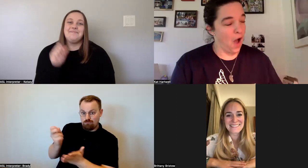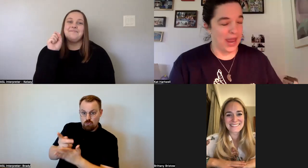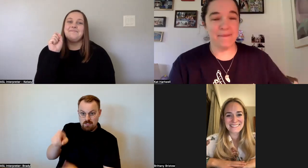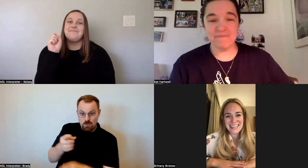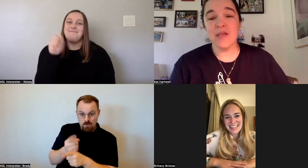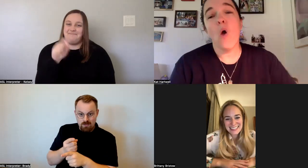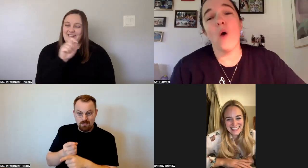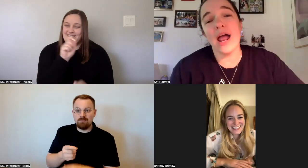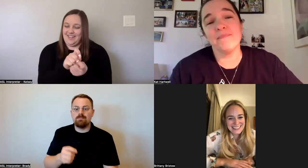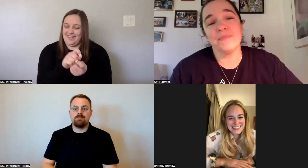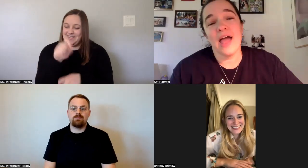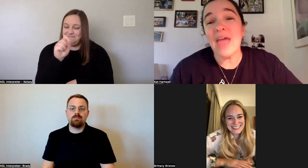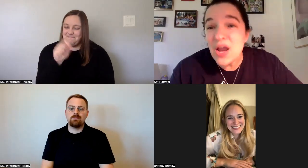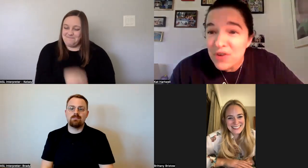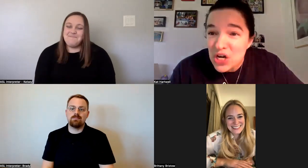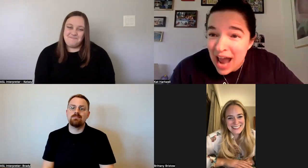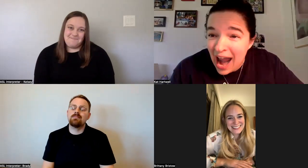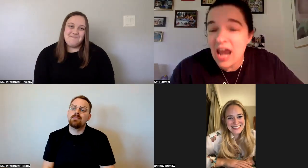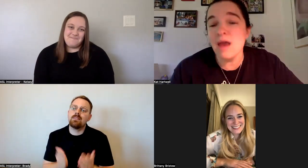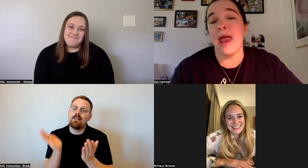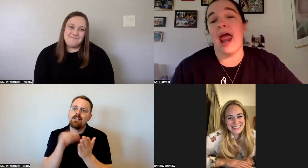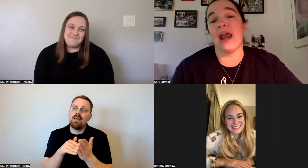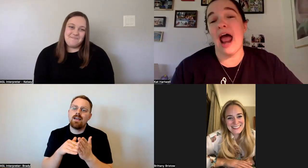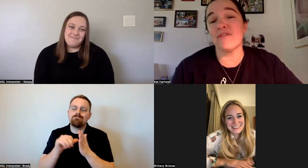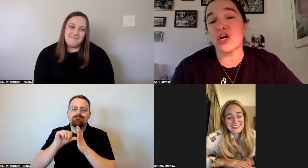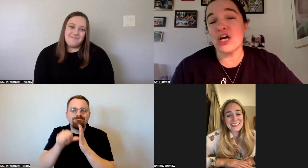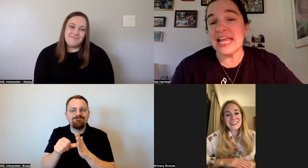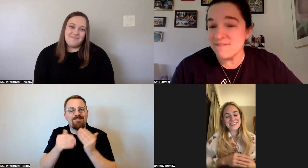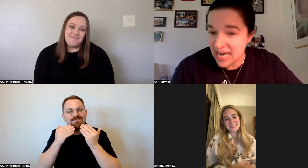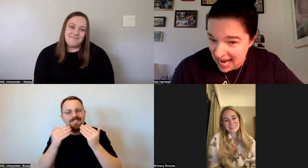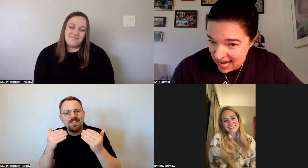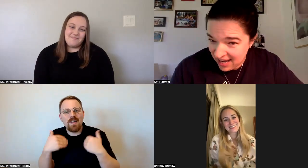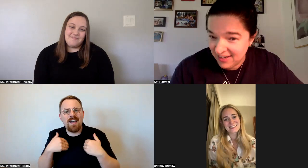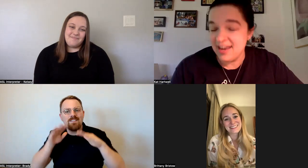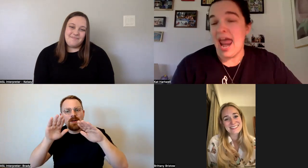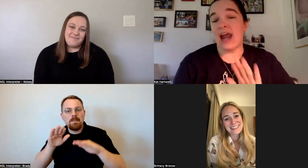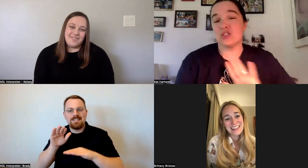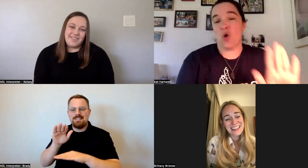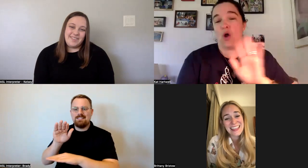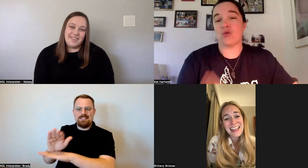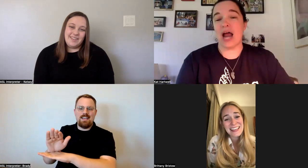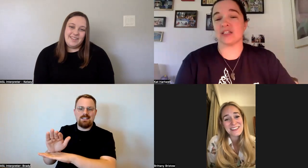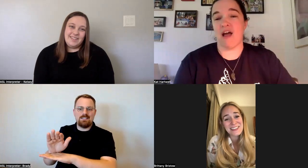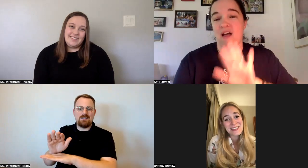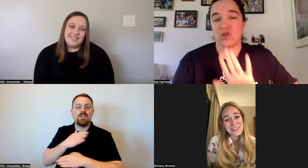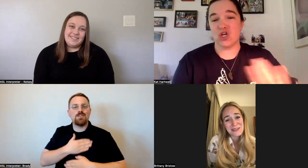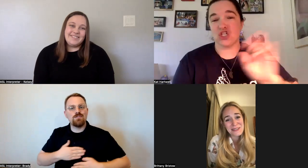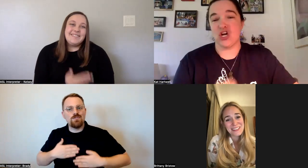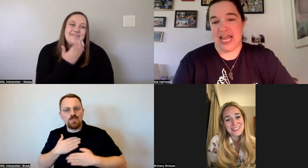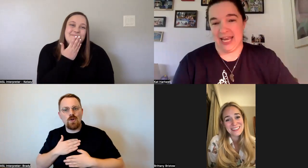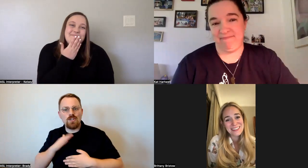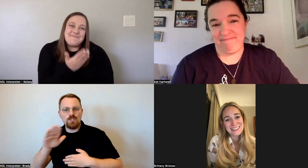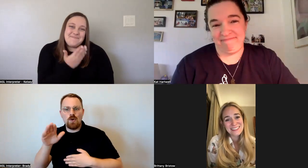Yeah. Okay. Exactly. Well, thank you for your time and have a good evening and enjoy the rest of